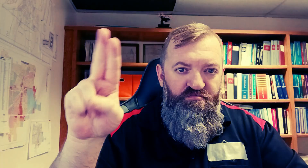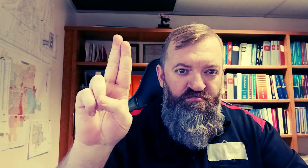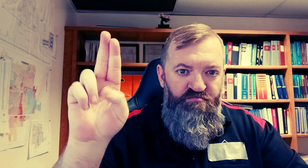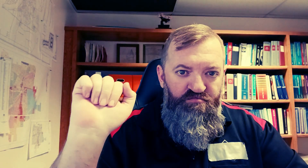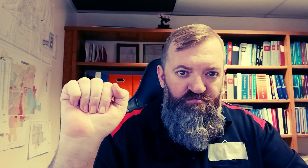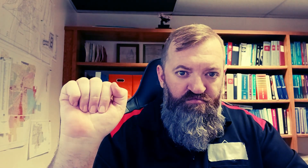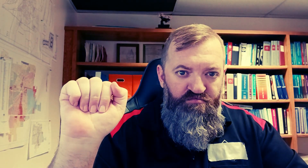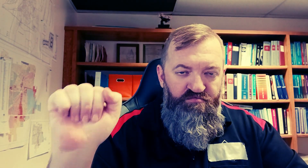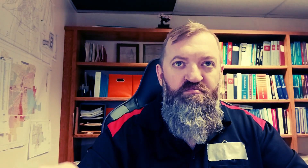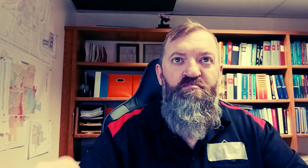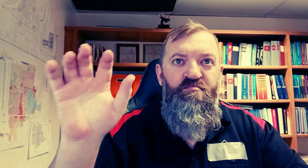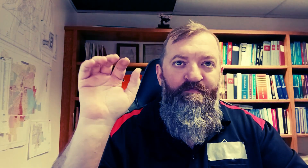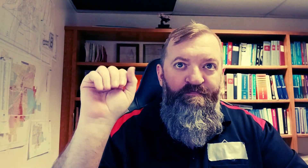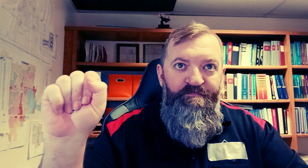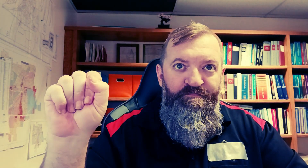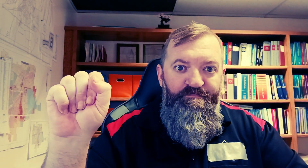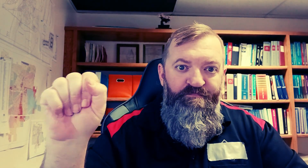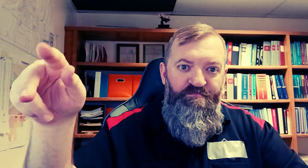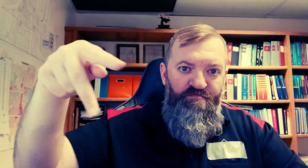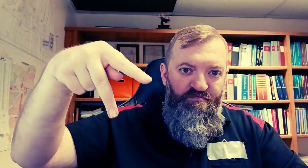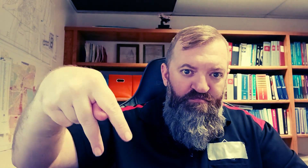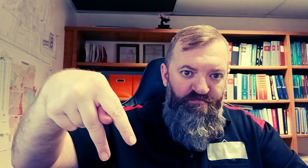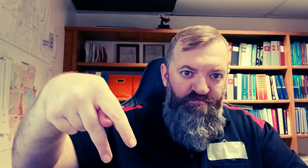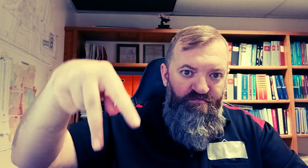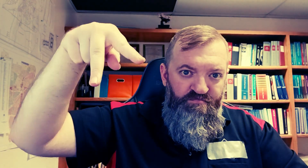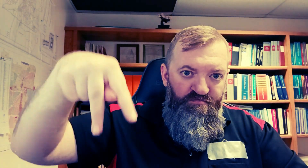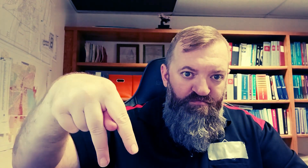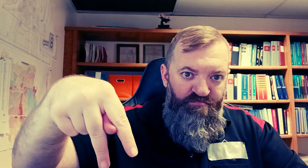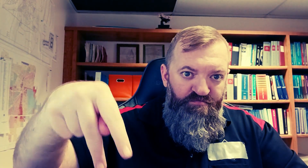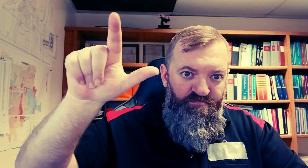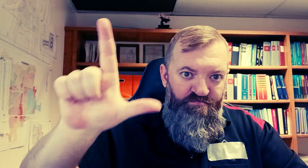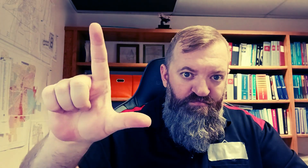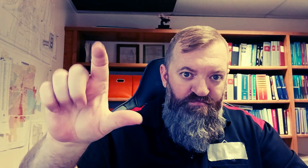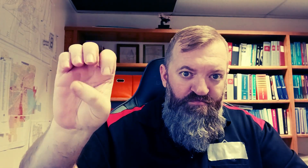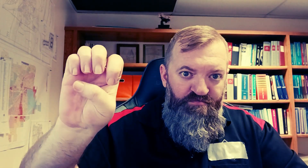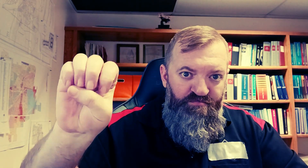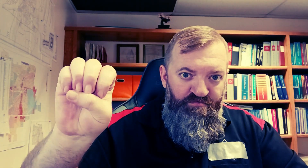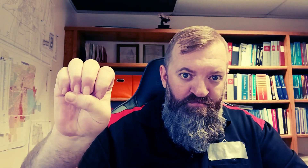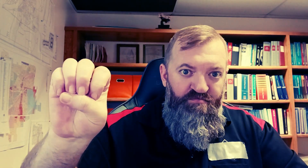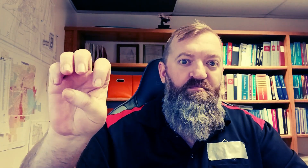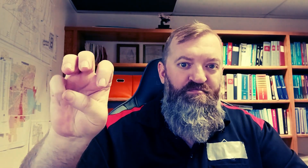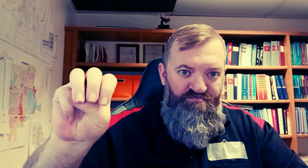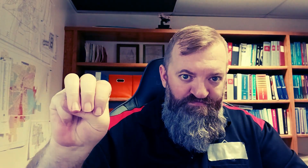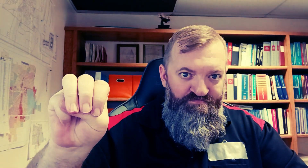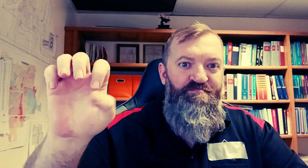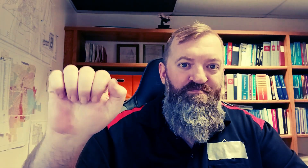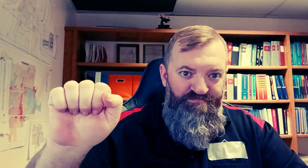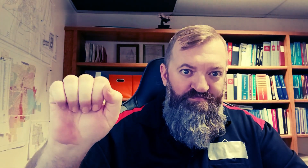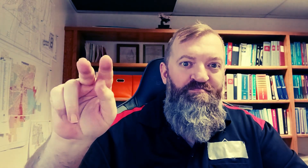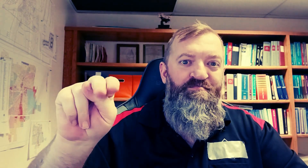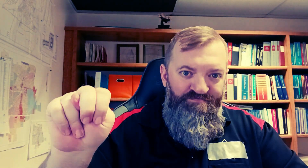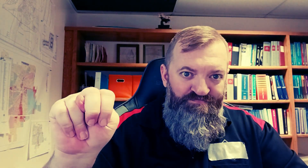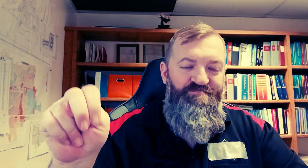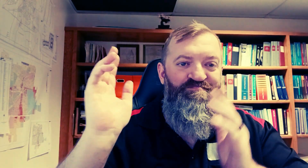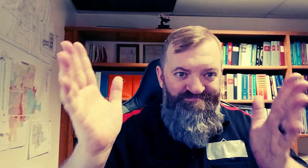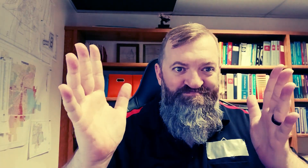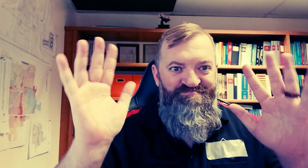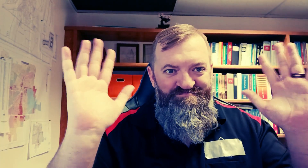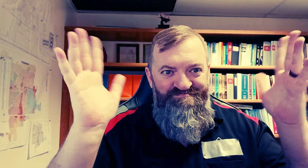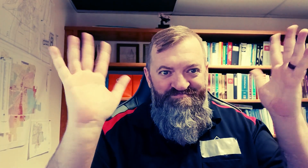day, and by the time I started session 3, I was pretty confident in my letter spelling for my full name. I was able to